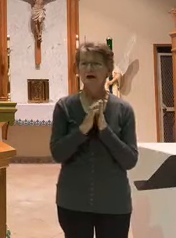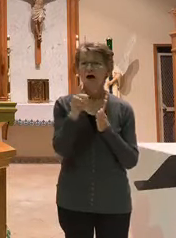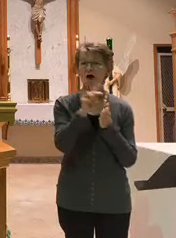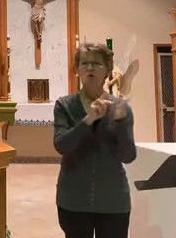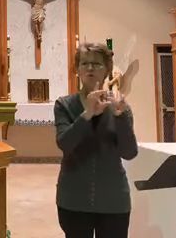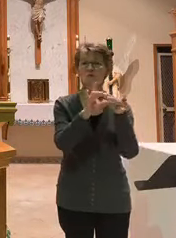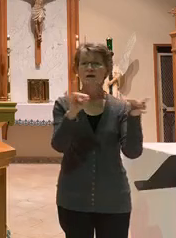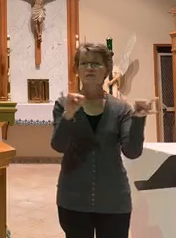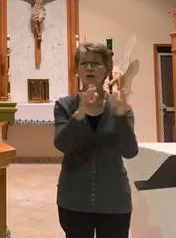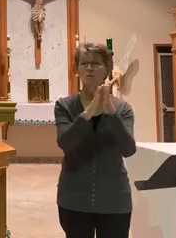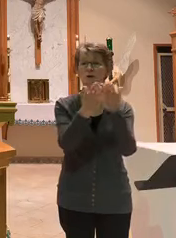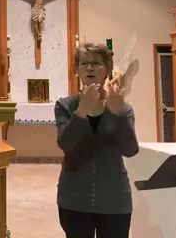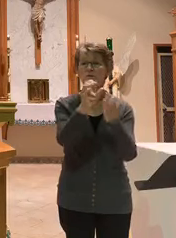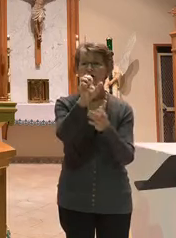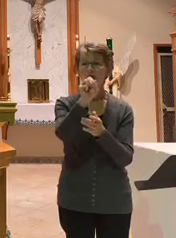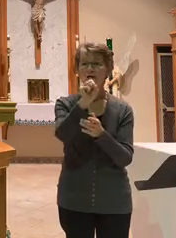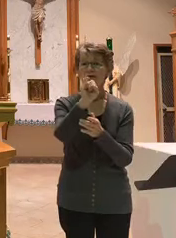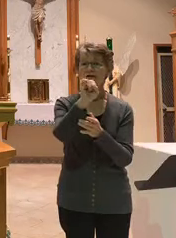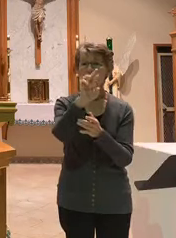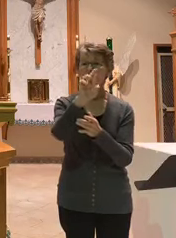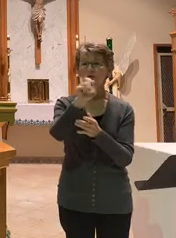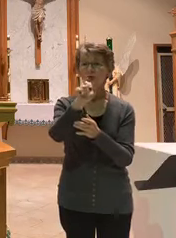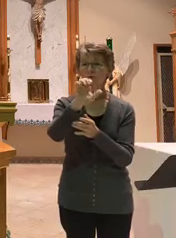A reading from the book of Sirach.